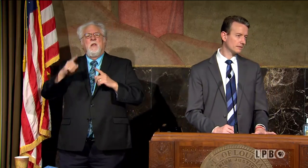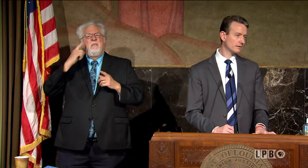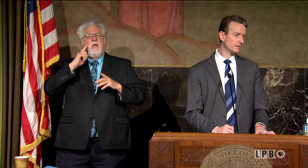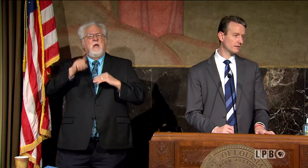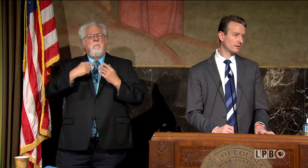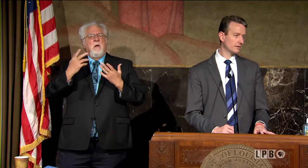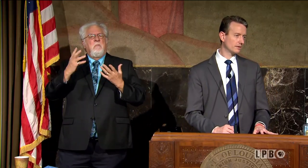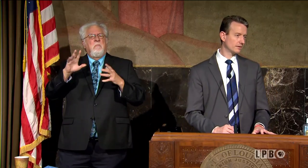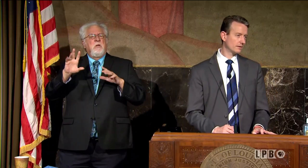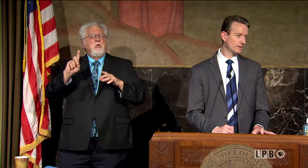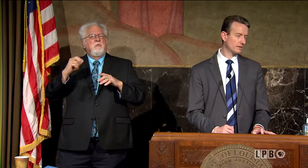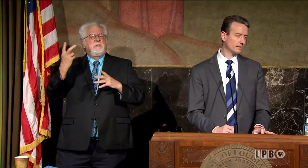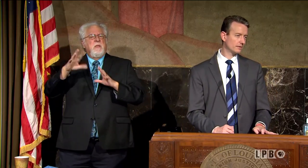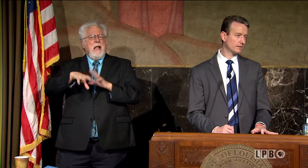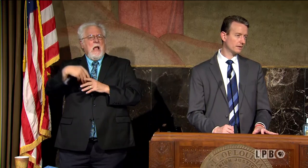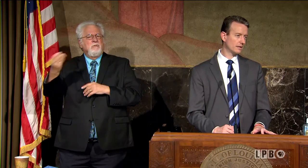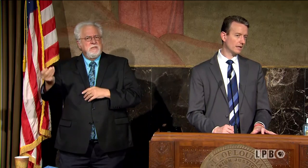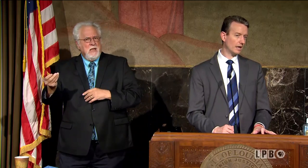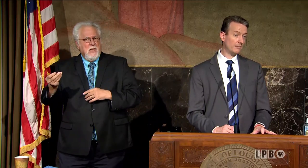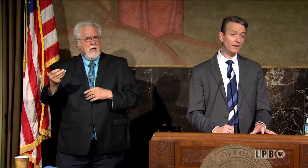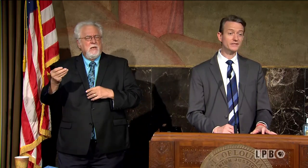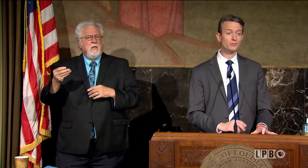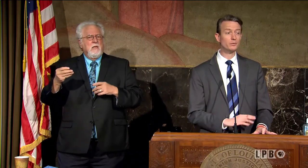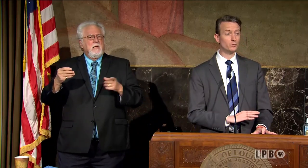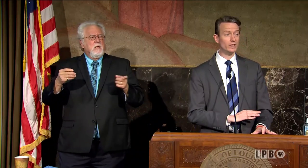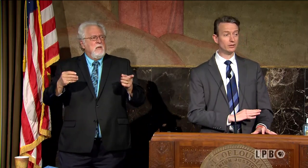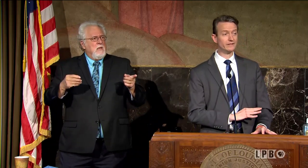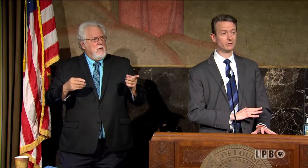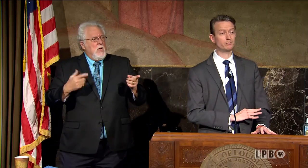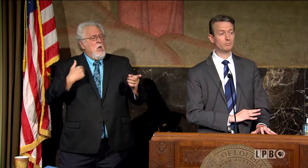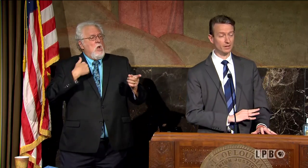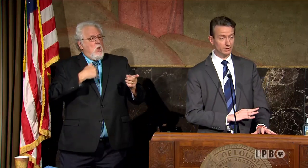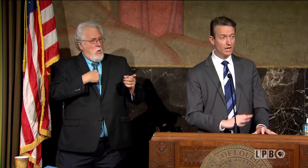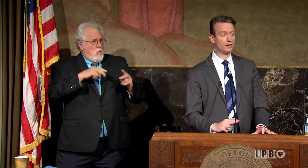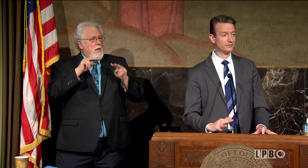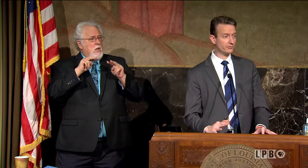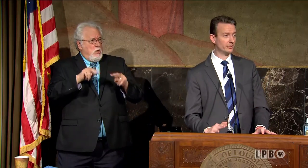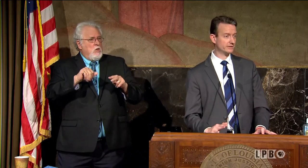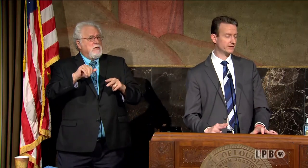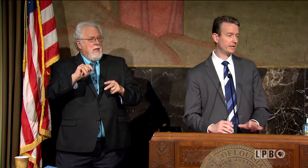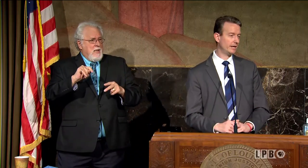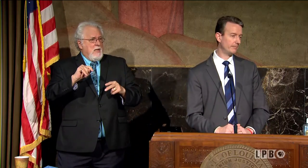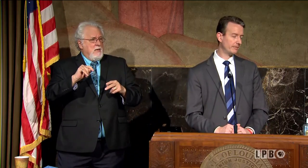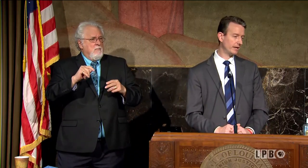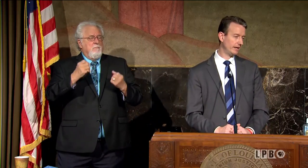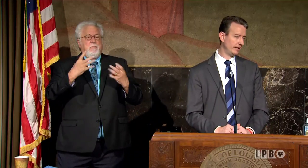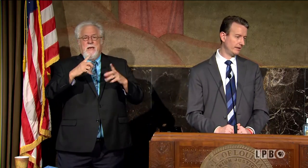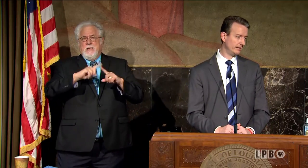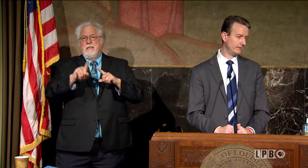possibly doing something safely but still on-site? I mean, I'll say we looked at a lot of different